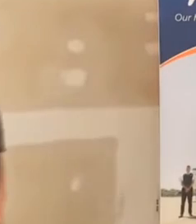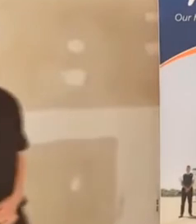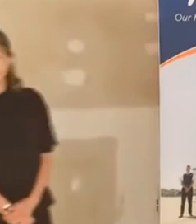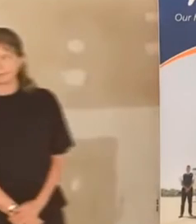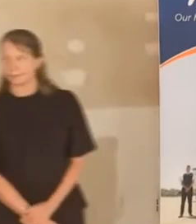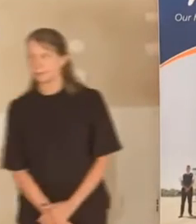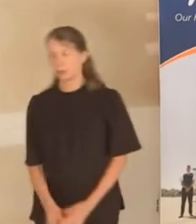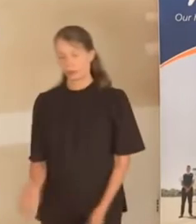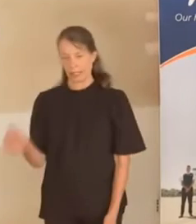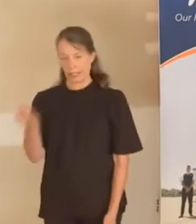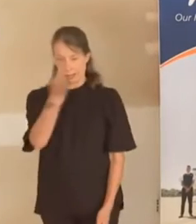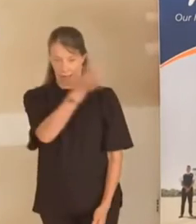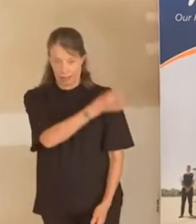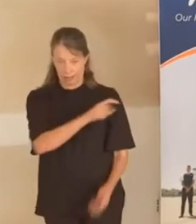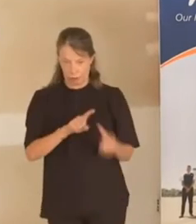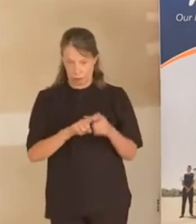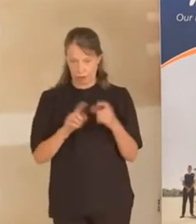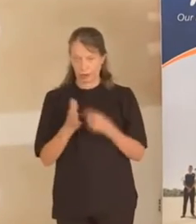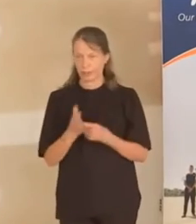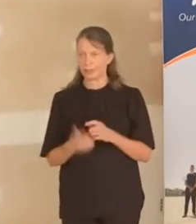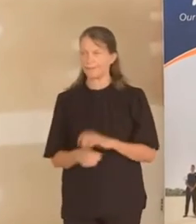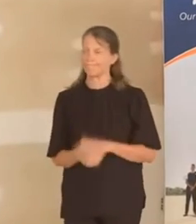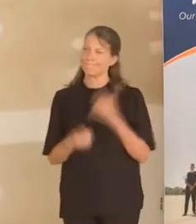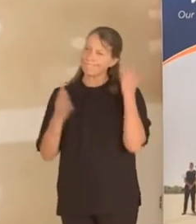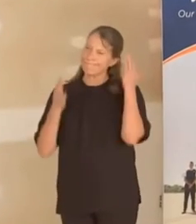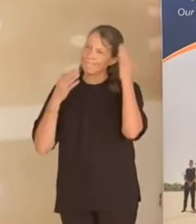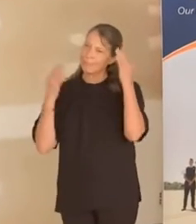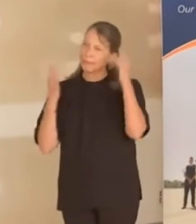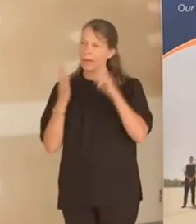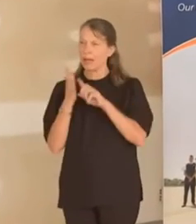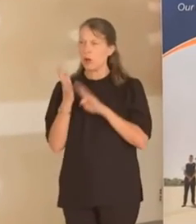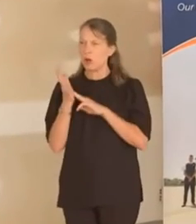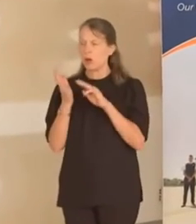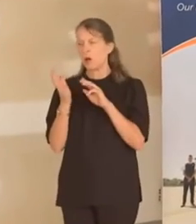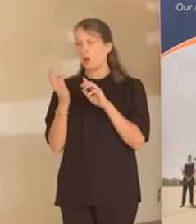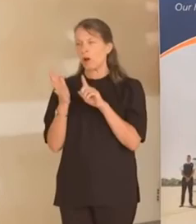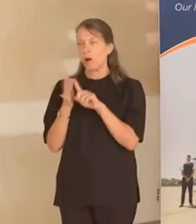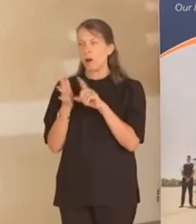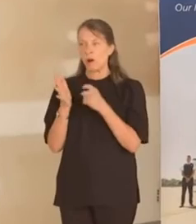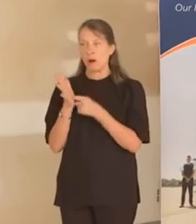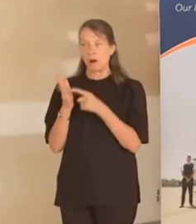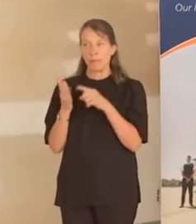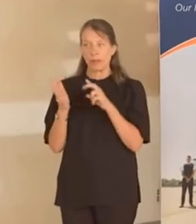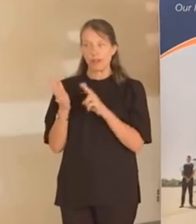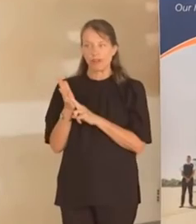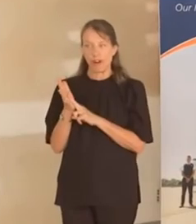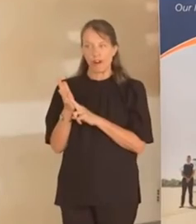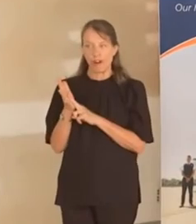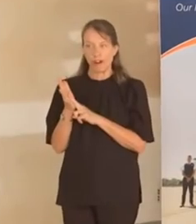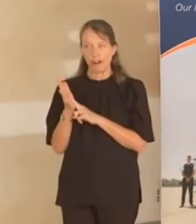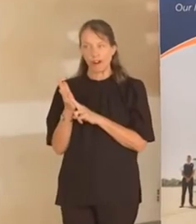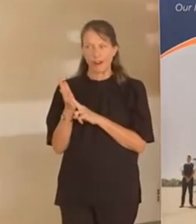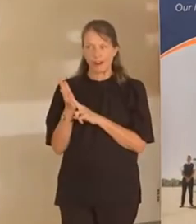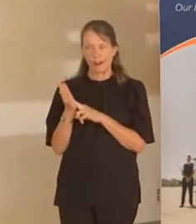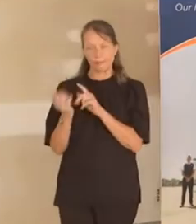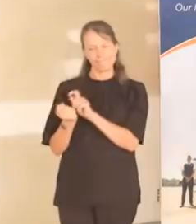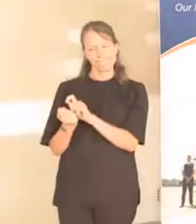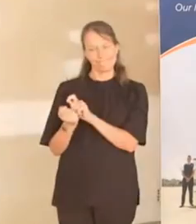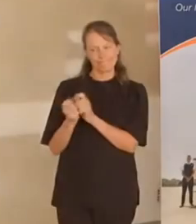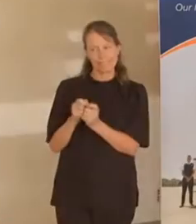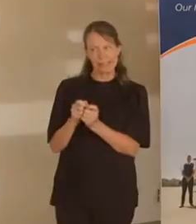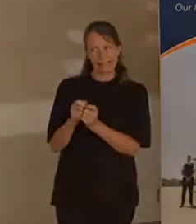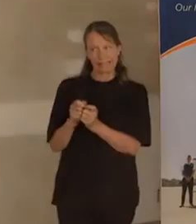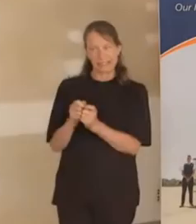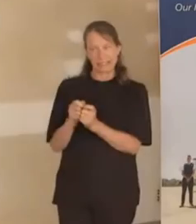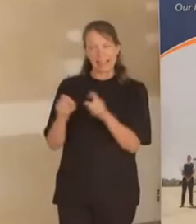As far as this Omicron variant being goes, is there any indication that that's in New South Wales at all? Could you